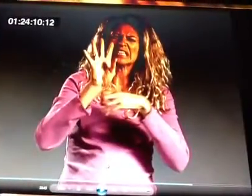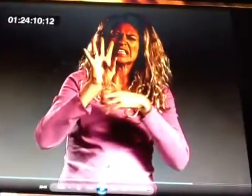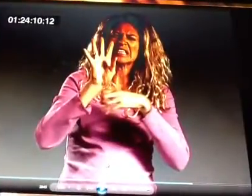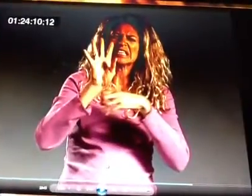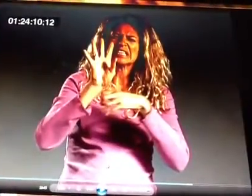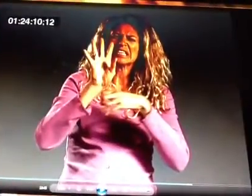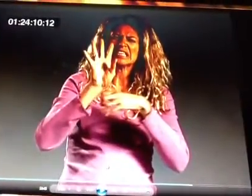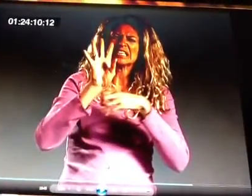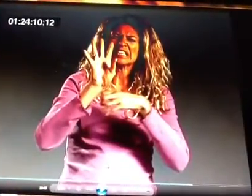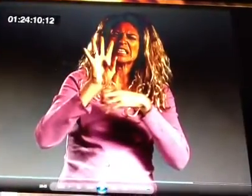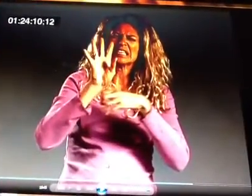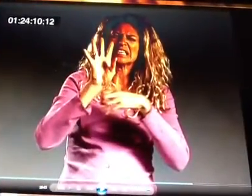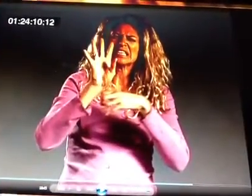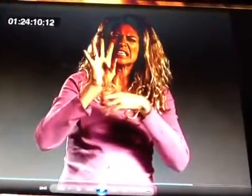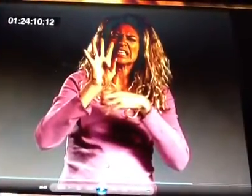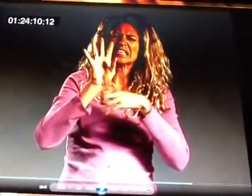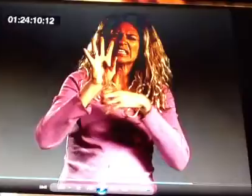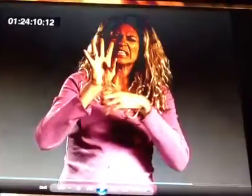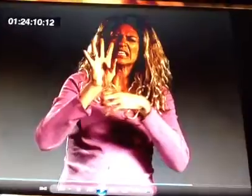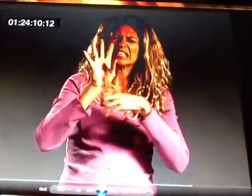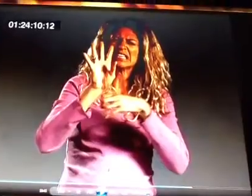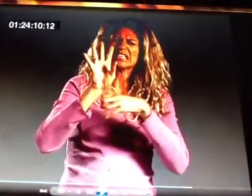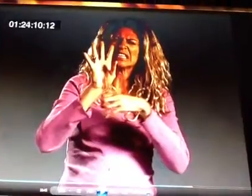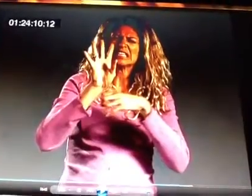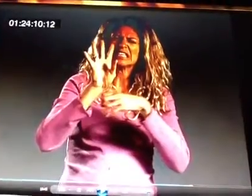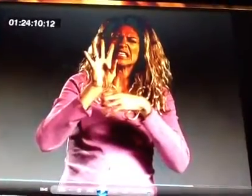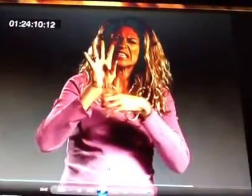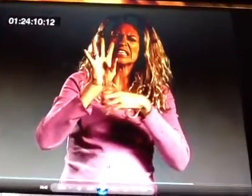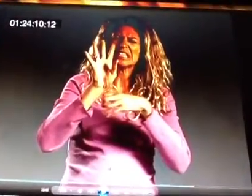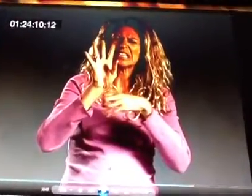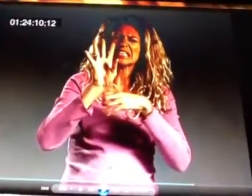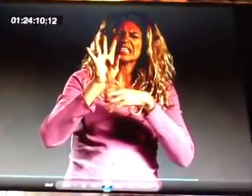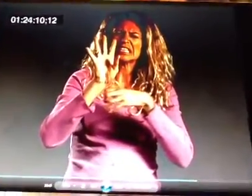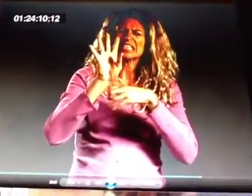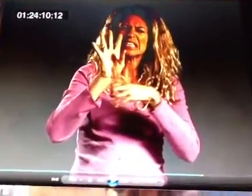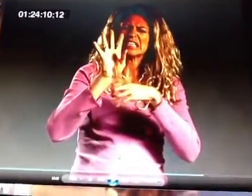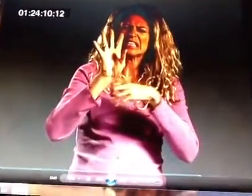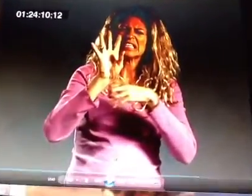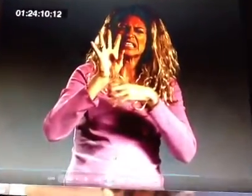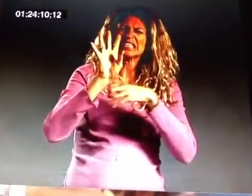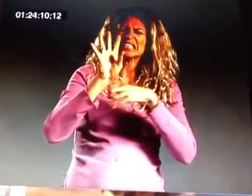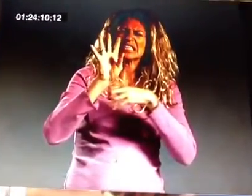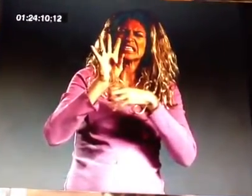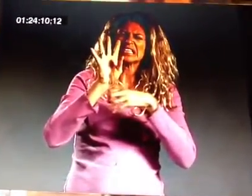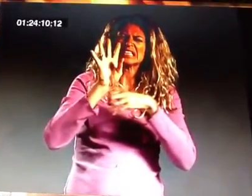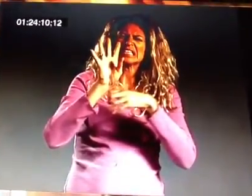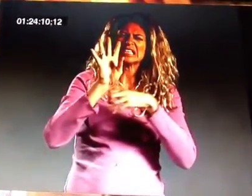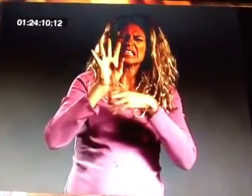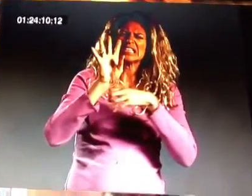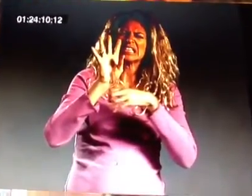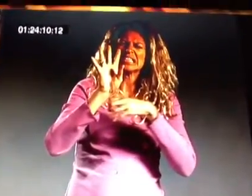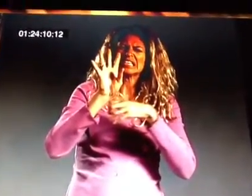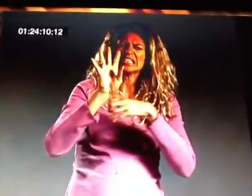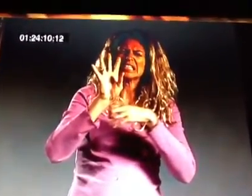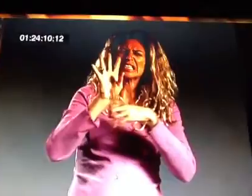So we needed some more soil to kind of make a more raised bed. So I dug out the grass in that area of my